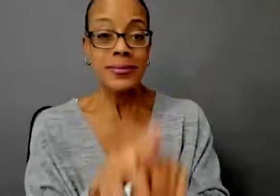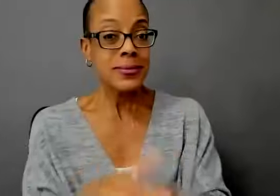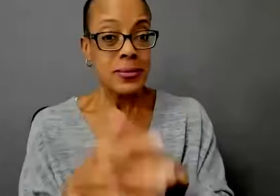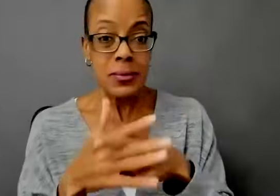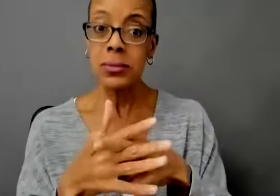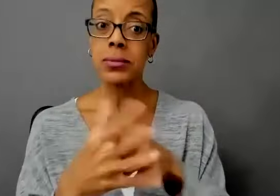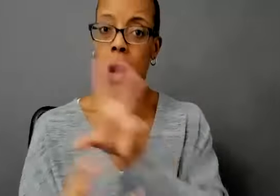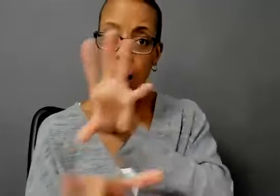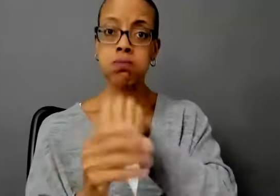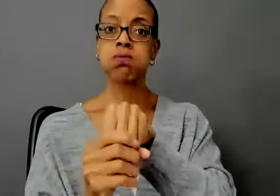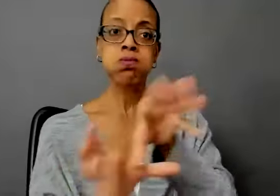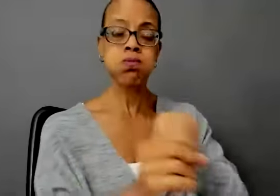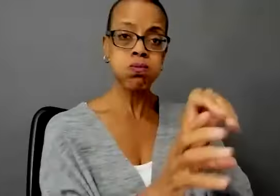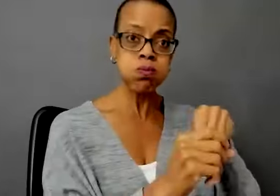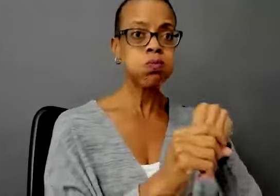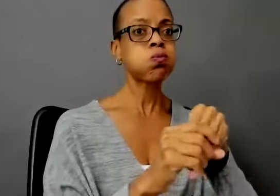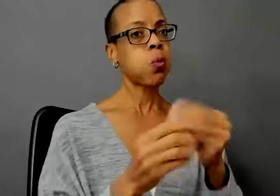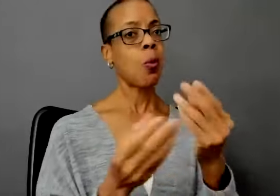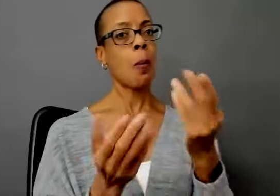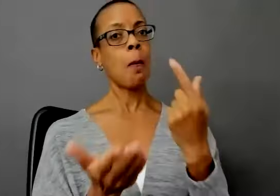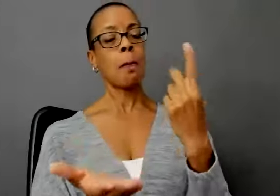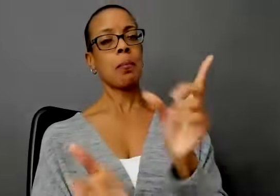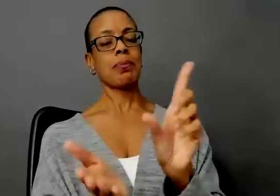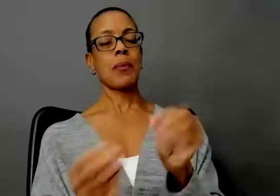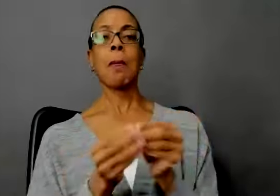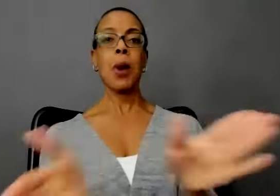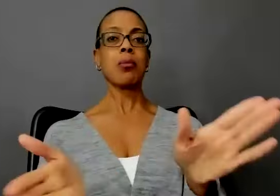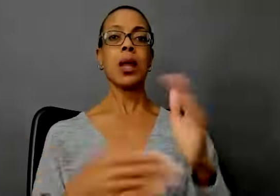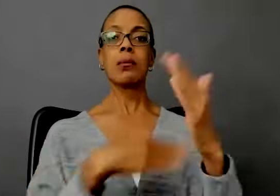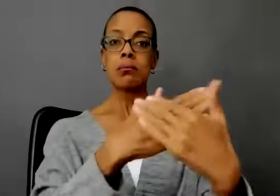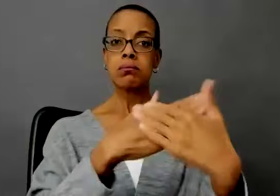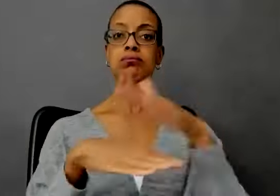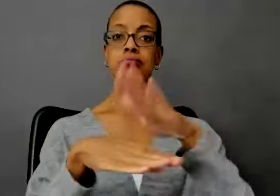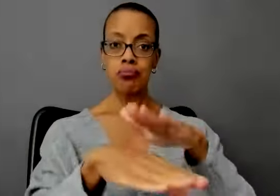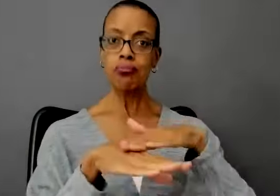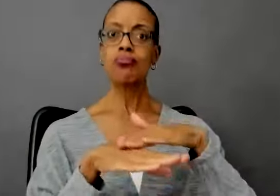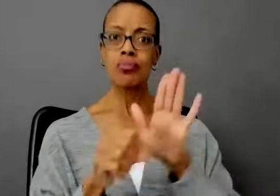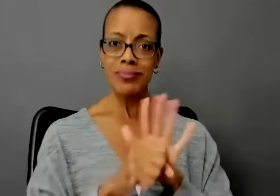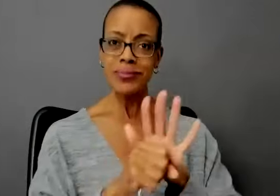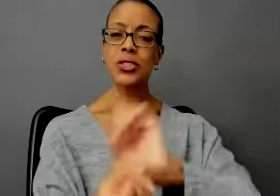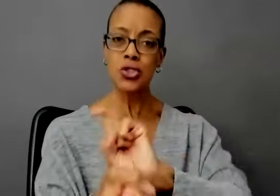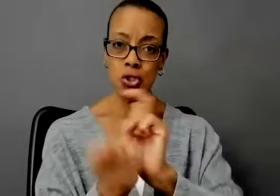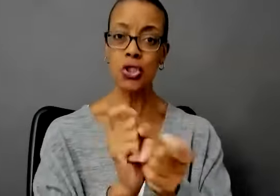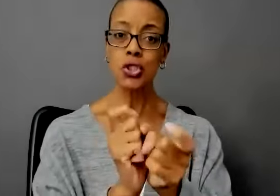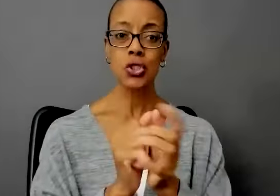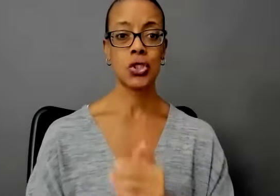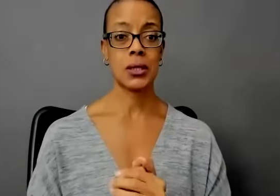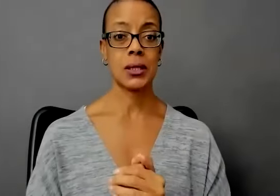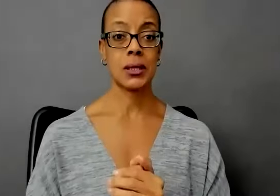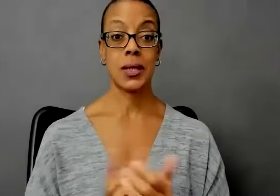consultations, we can amplify our voices and push for the changes that we want to see. I'll note here there is a link to the